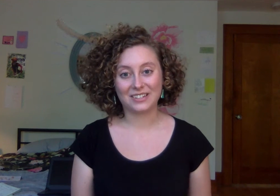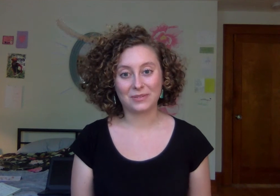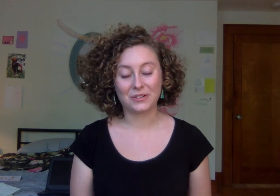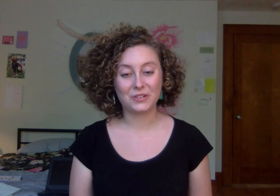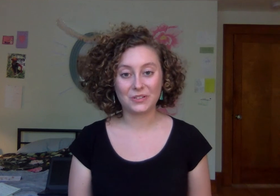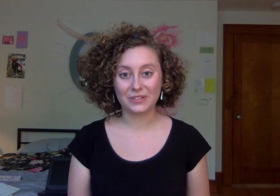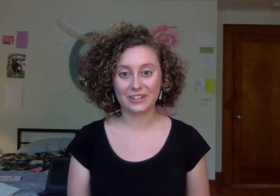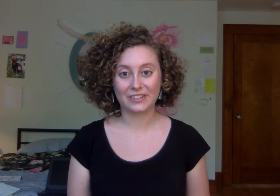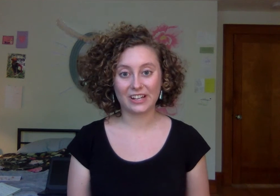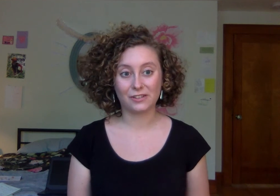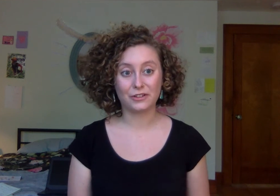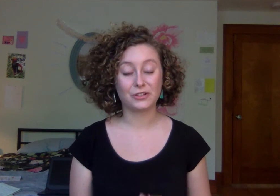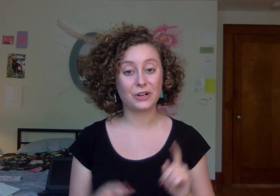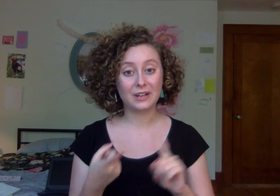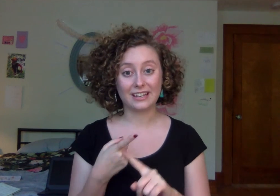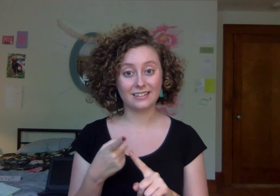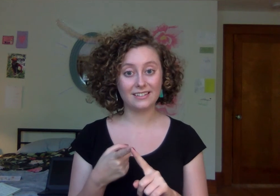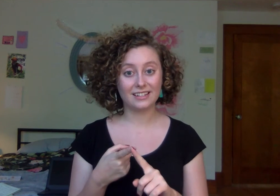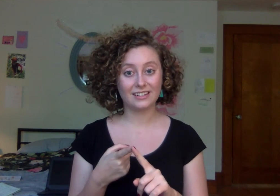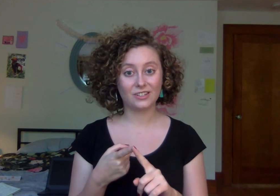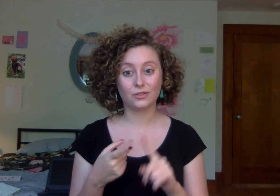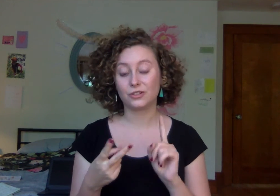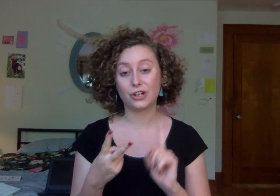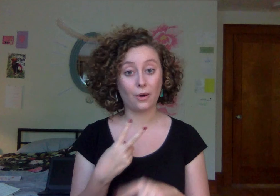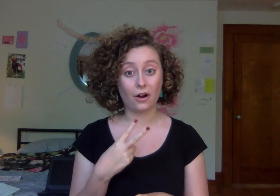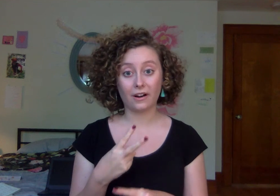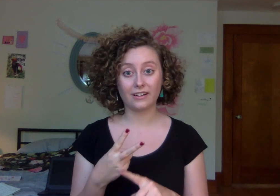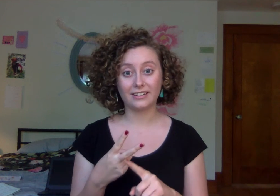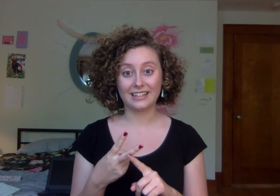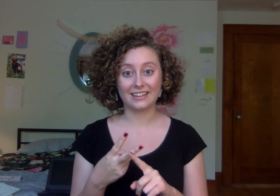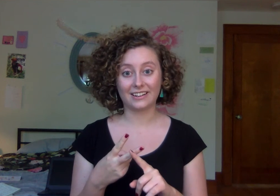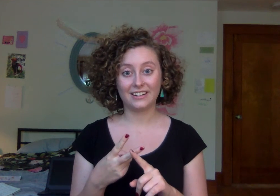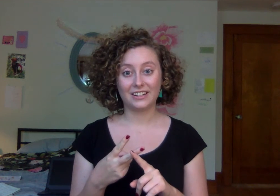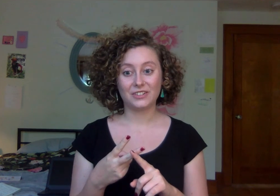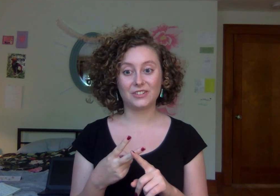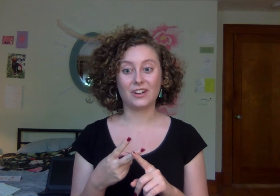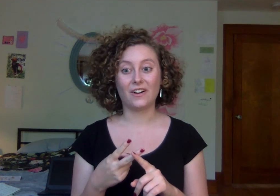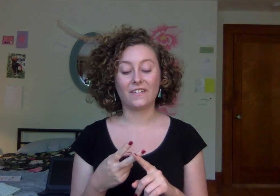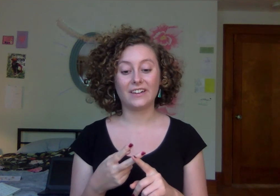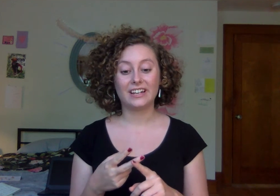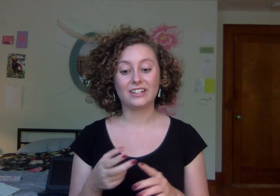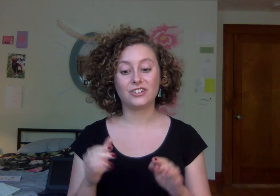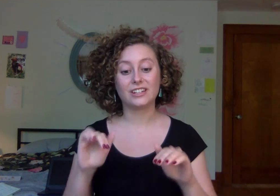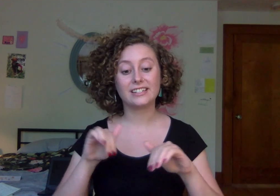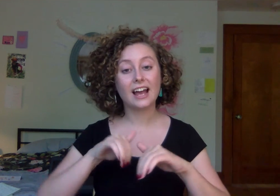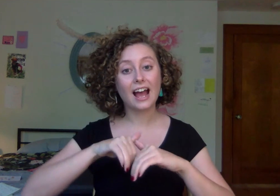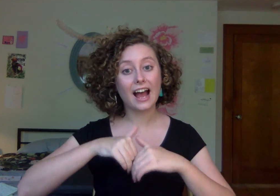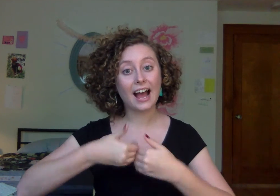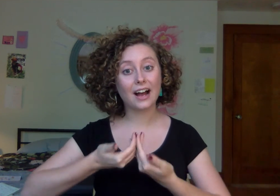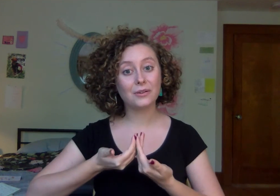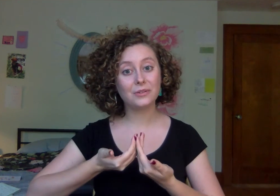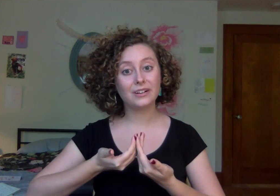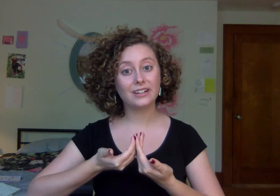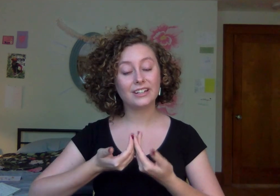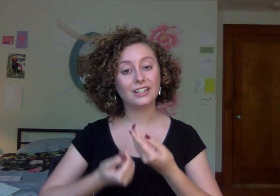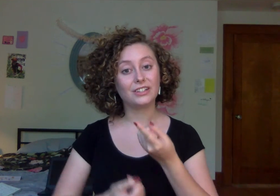when you're introducing yourself, there's no is, so there's no are either. So it's just how,